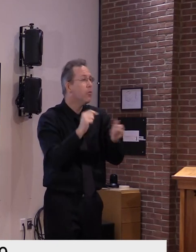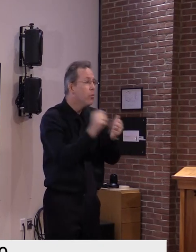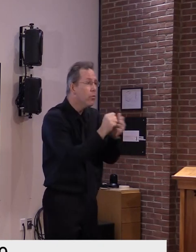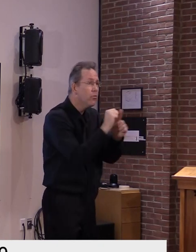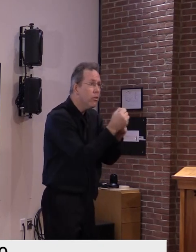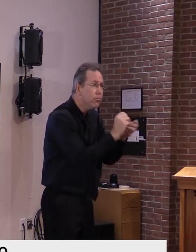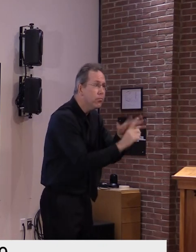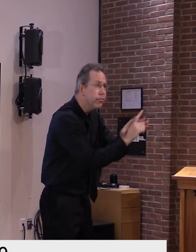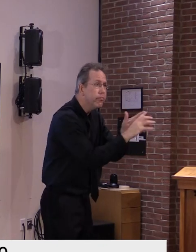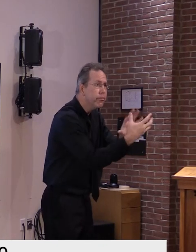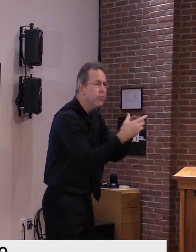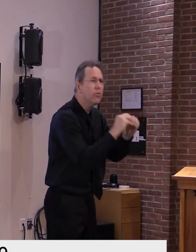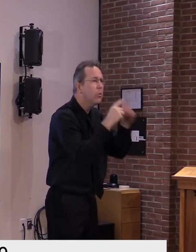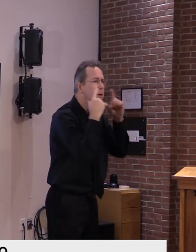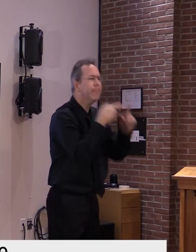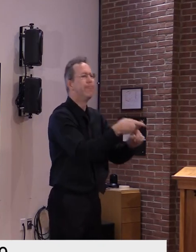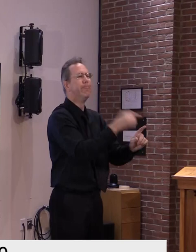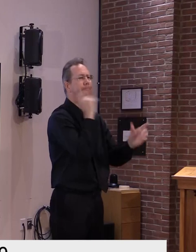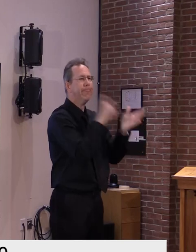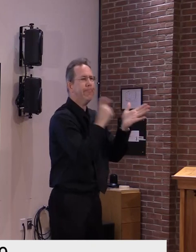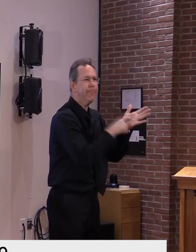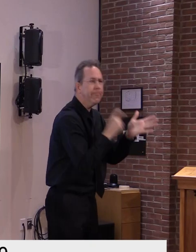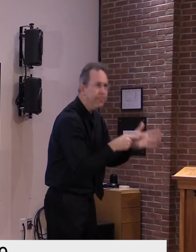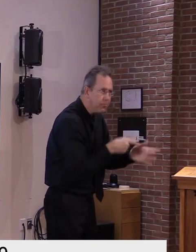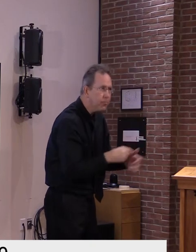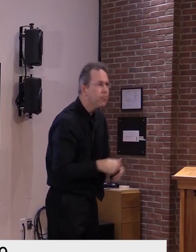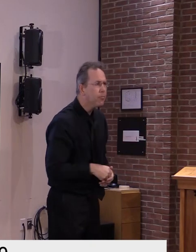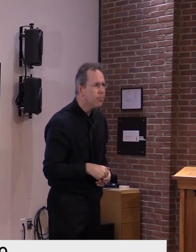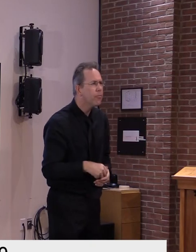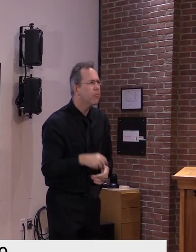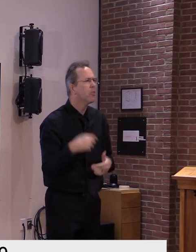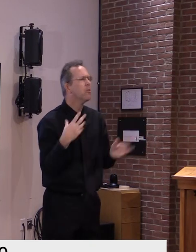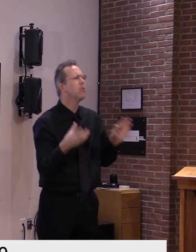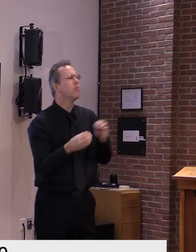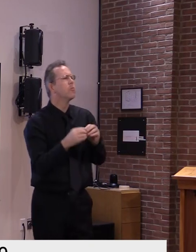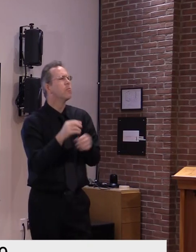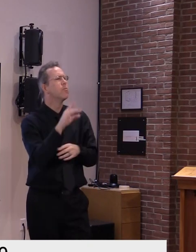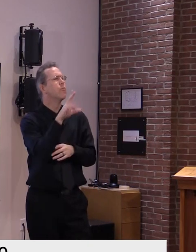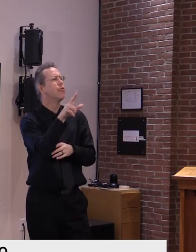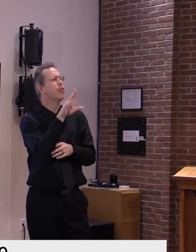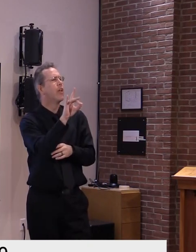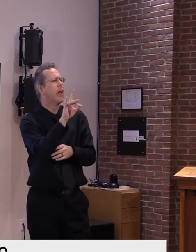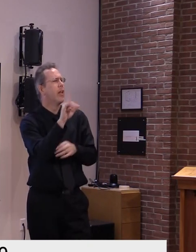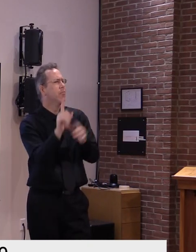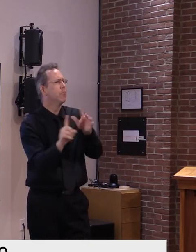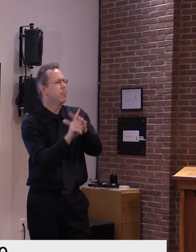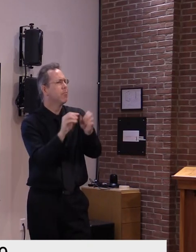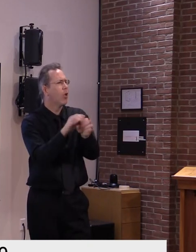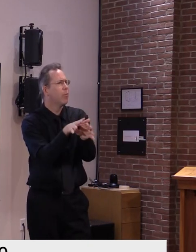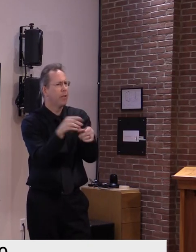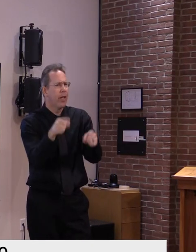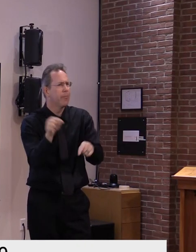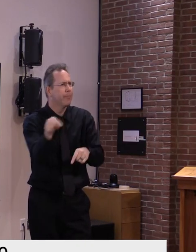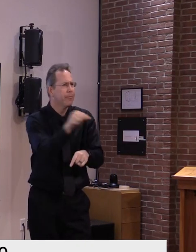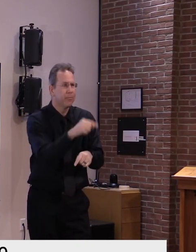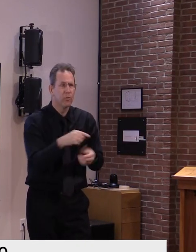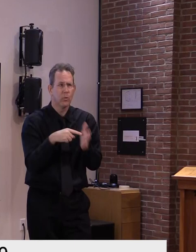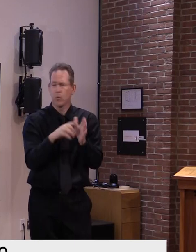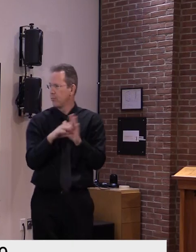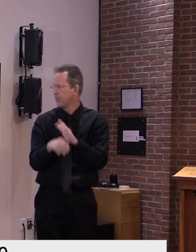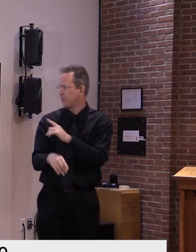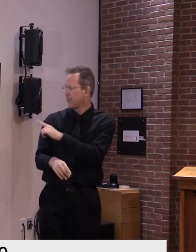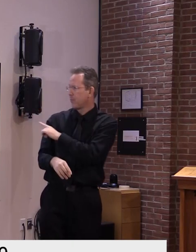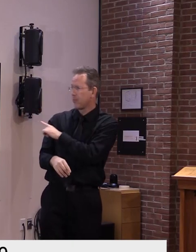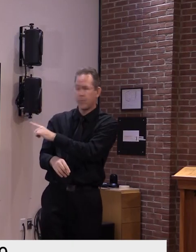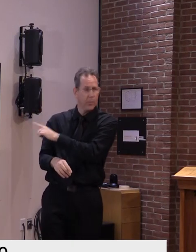you, in my only slide today, a quick look at our outbreaks over time, from back here in March all the way to the